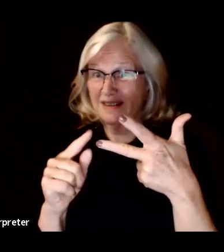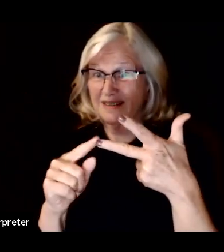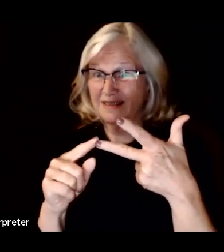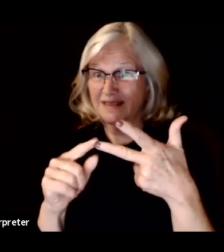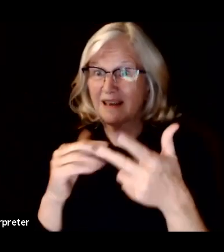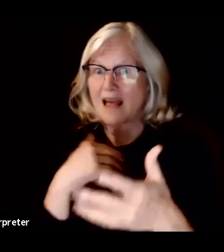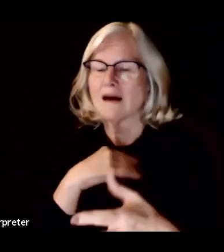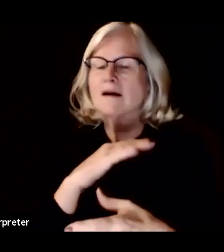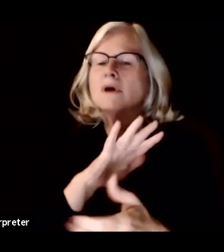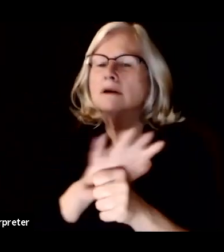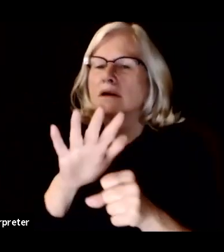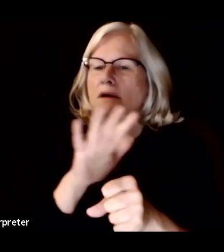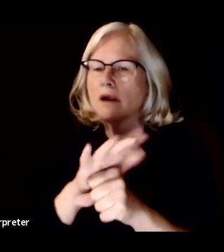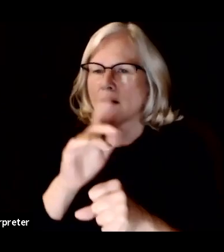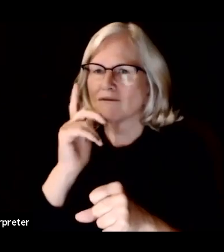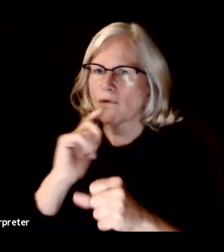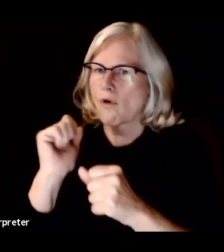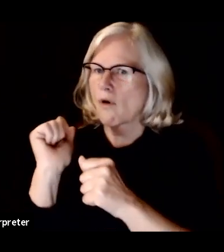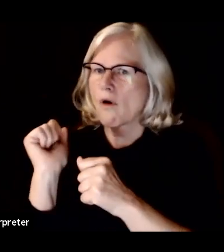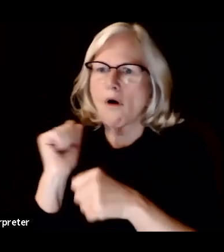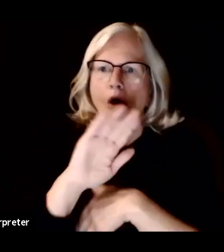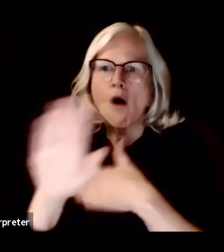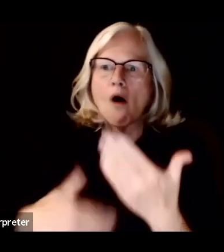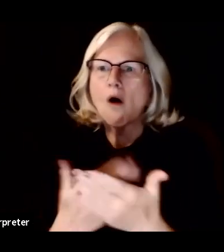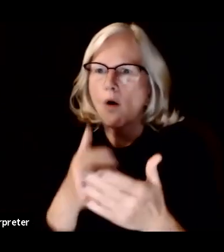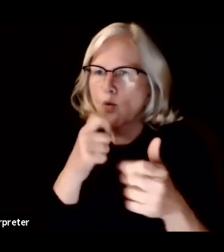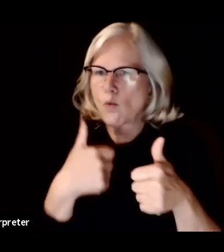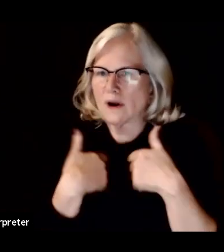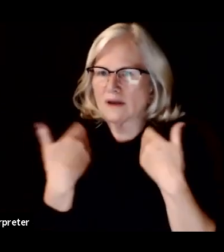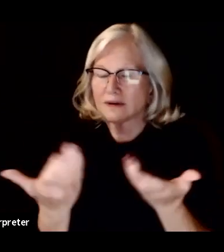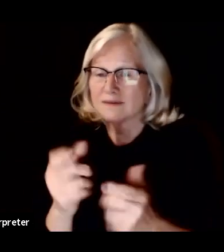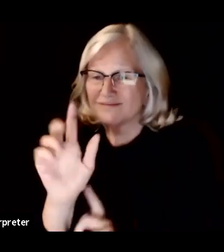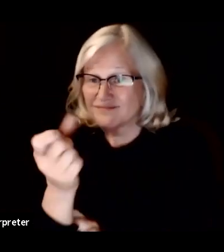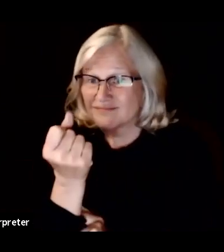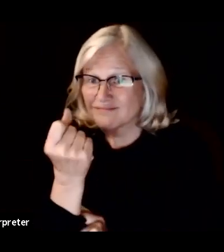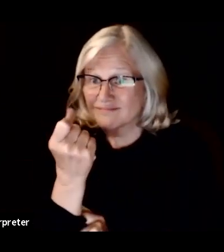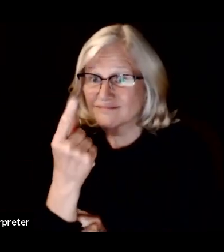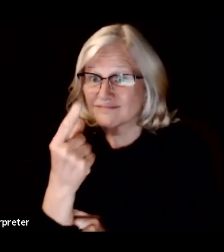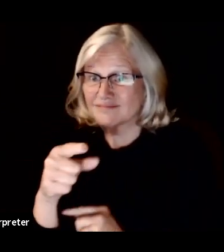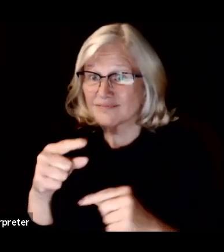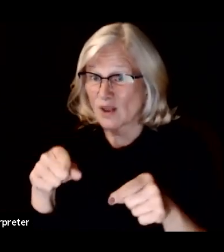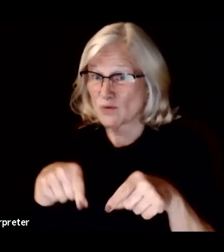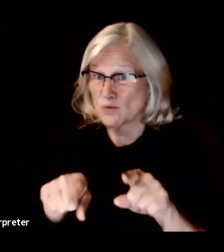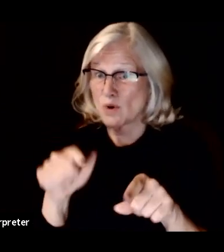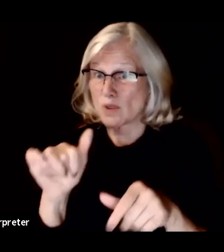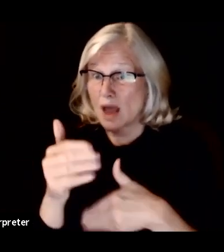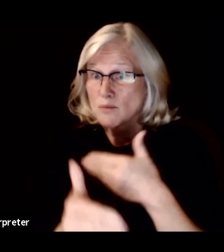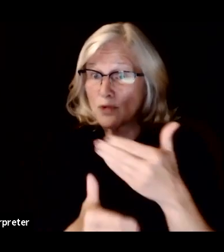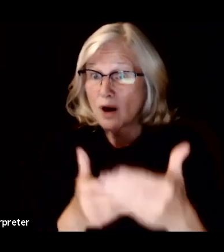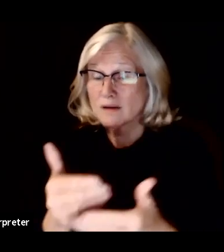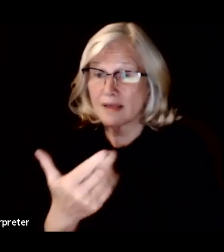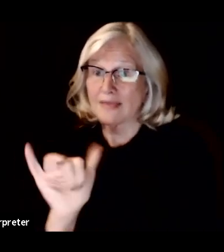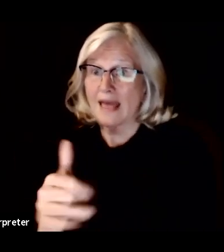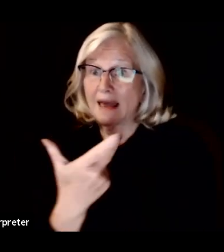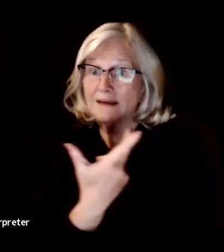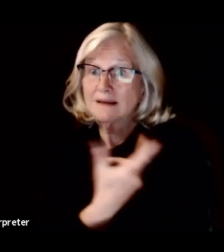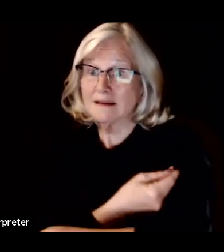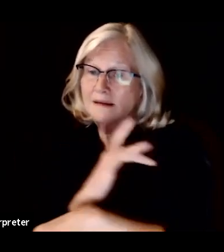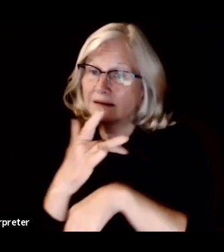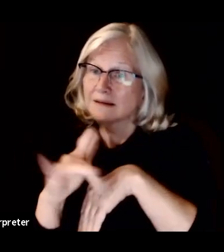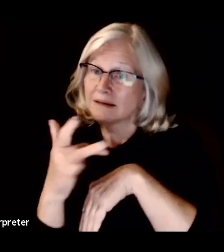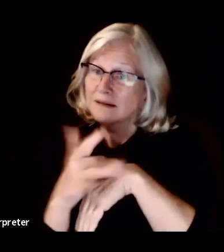And throughout all of this, we want to make sure that we are making vaccine available in an equitable manner. Another one of the